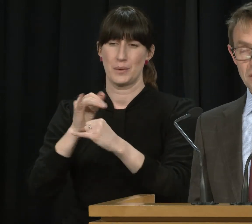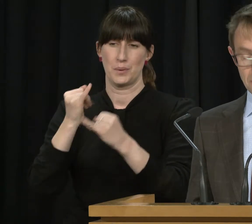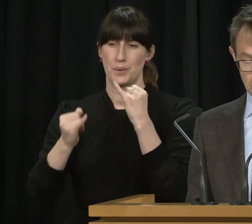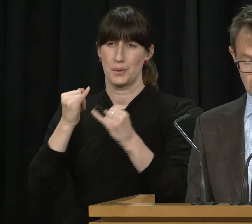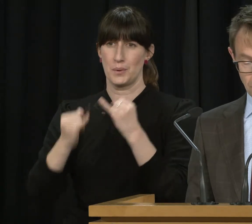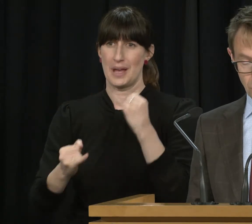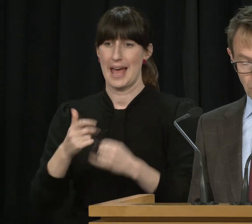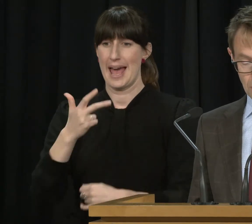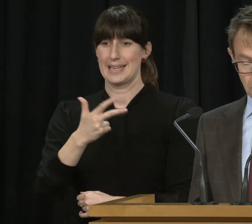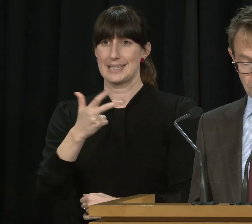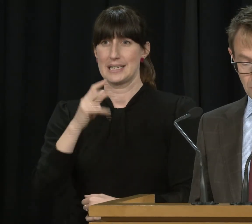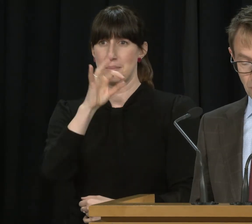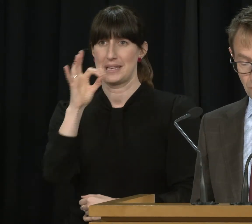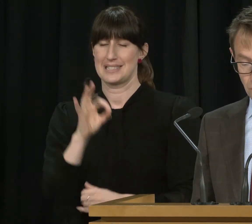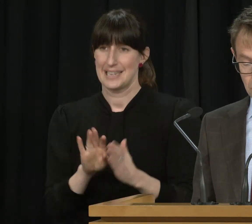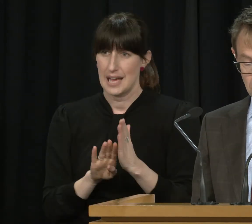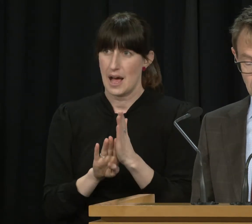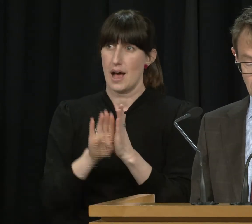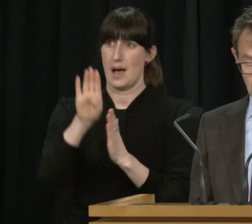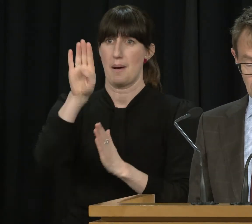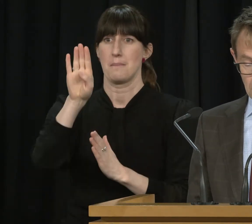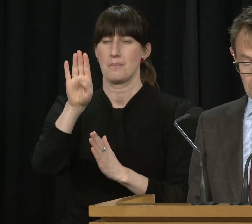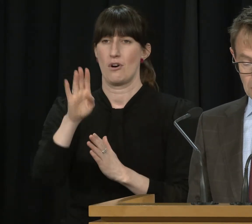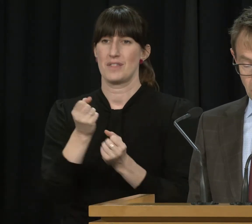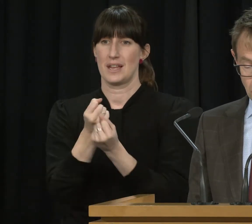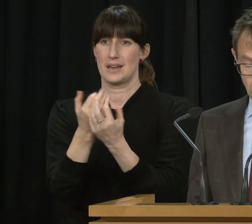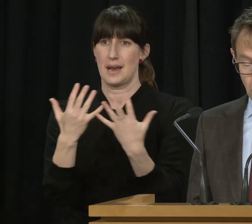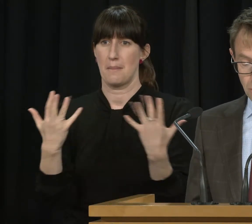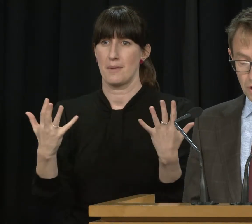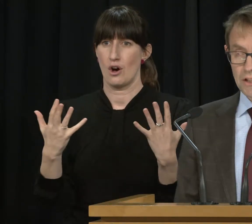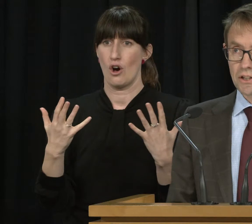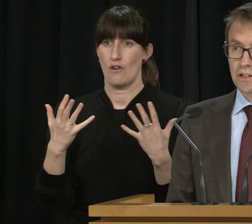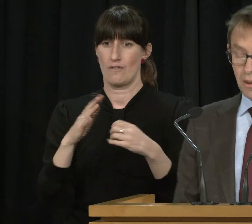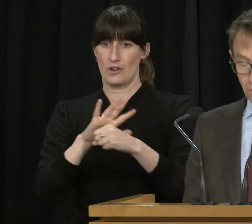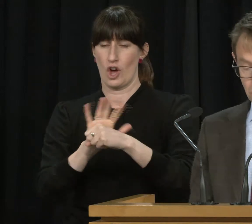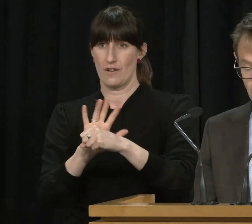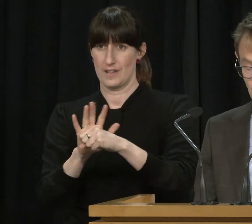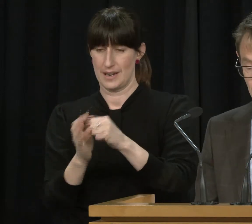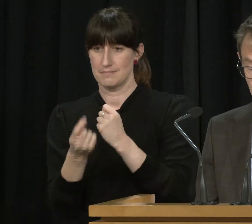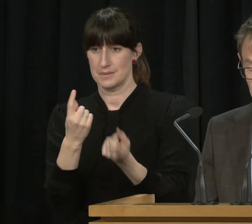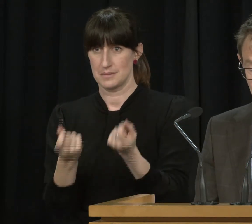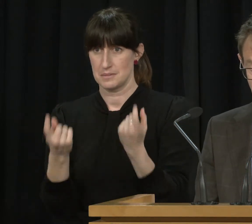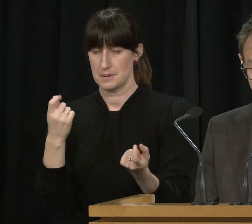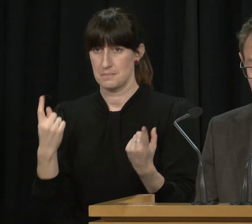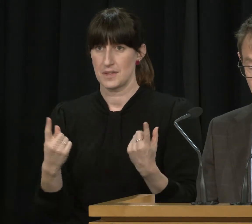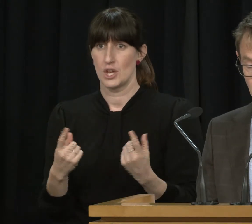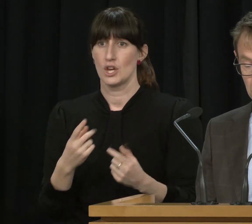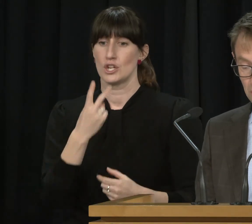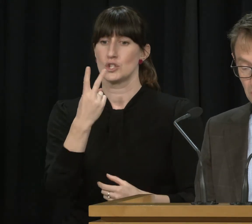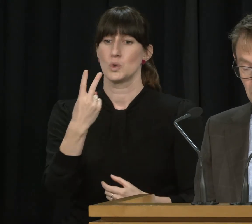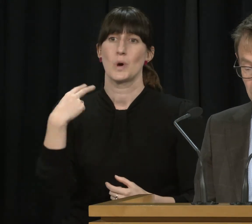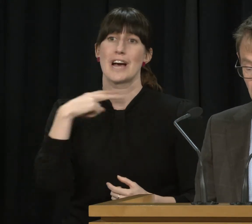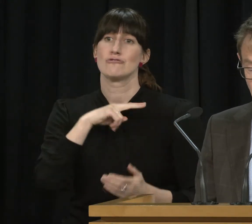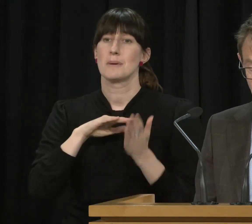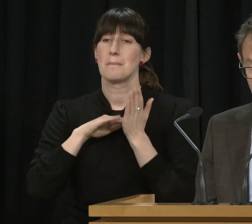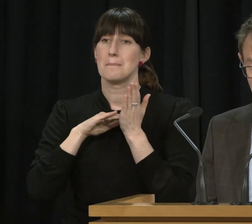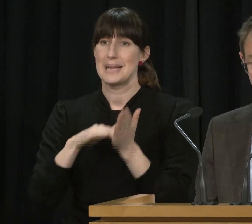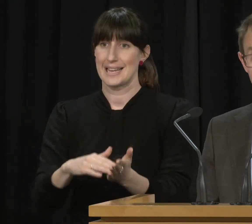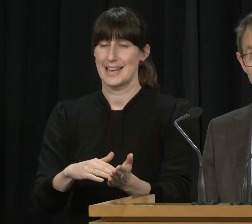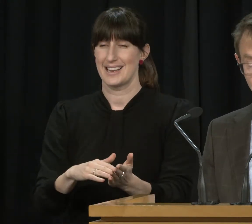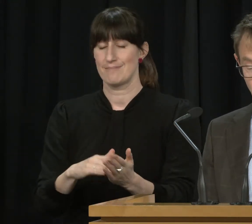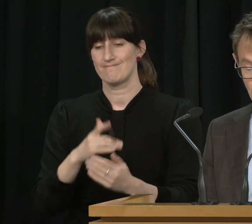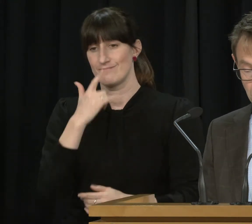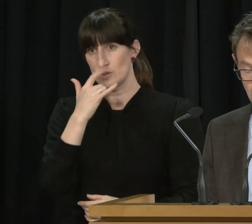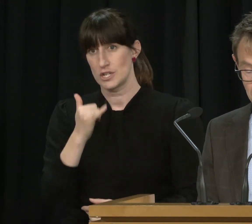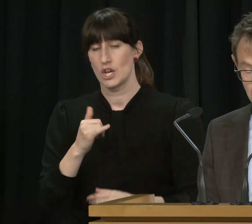number of cases in the fortnight to the 7th of August. Total global cases now more than 200 million, and unfortunately total deaths